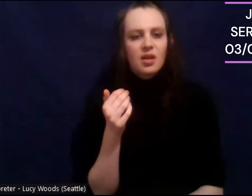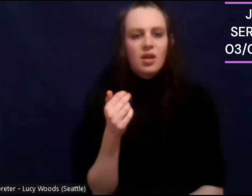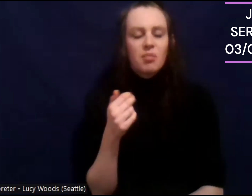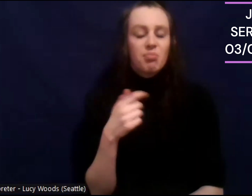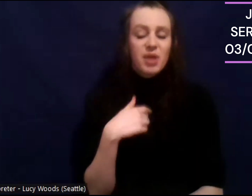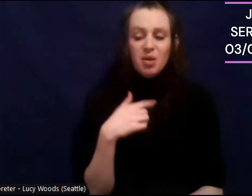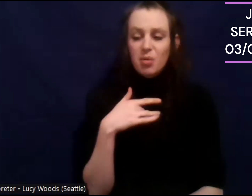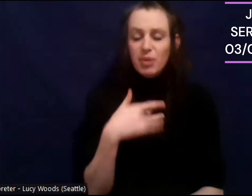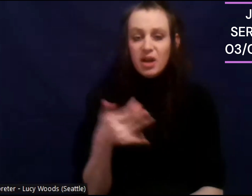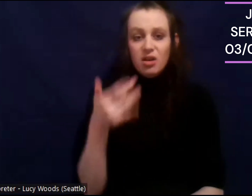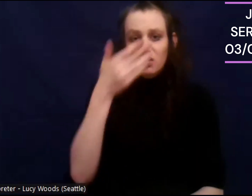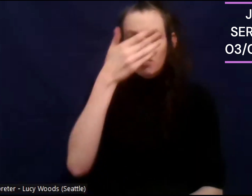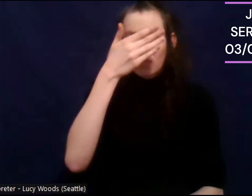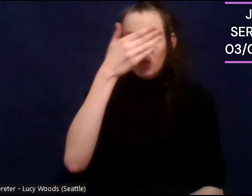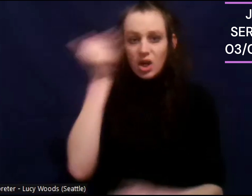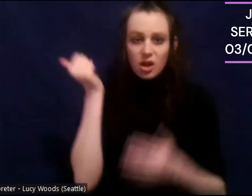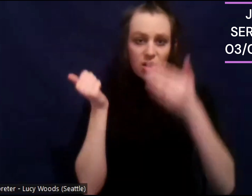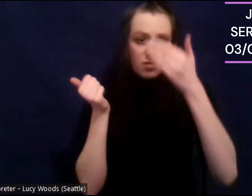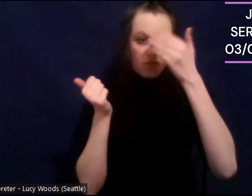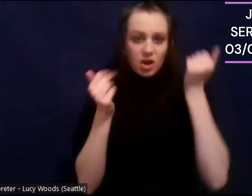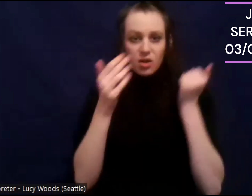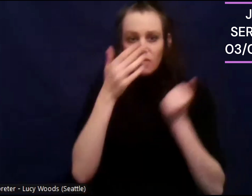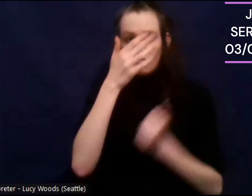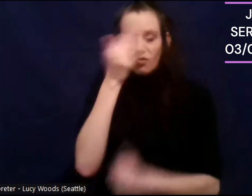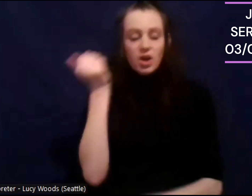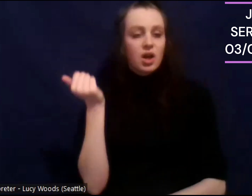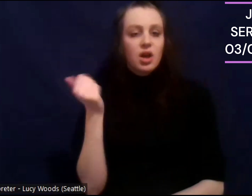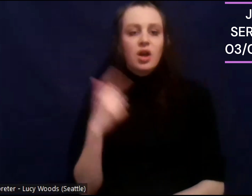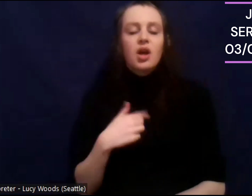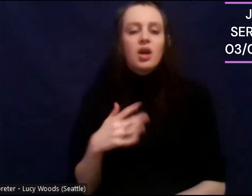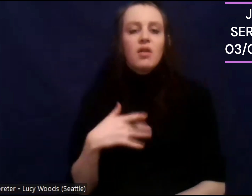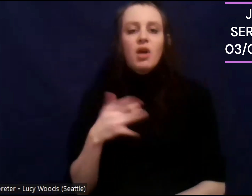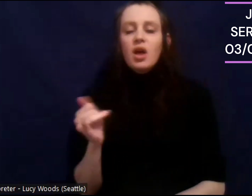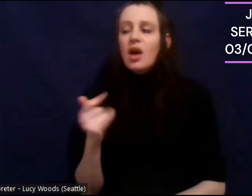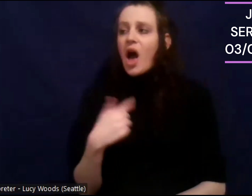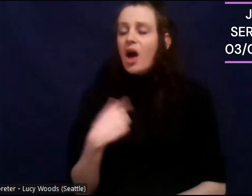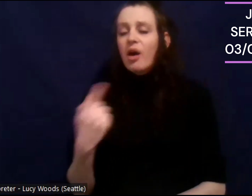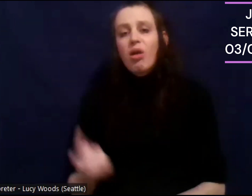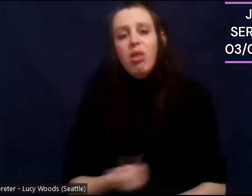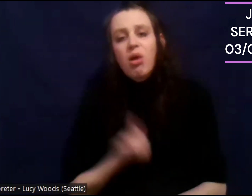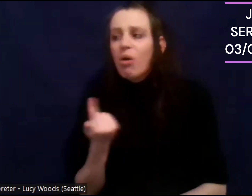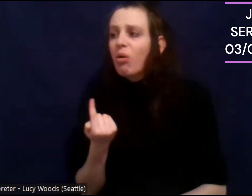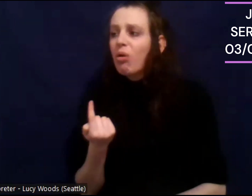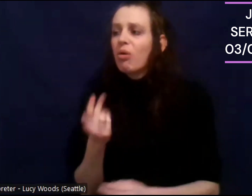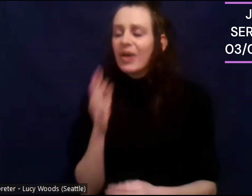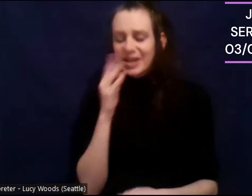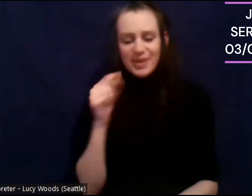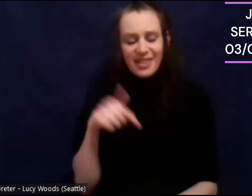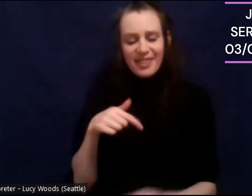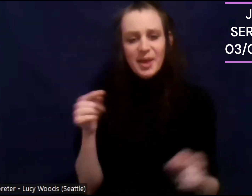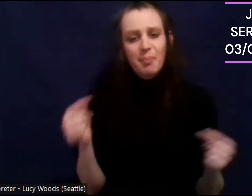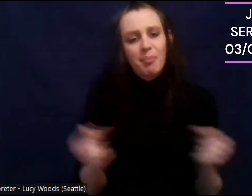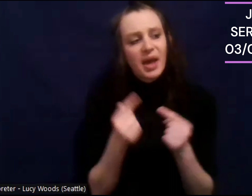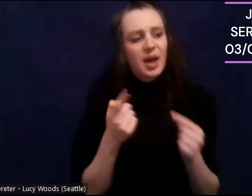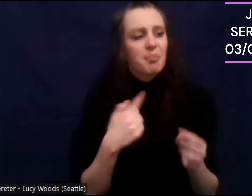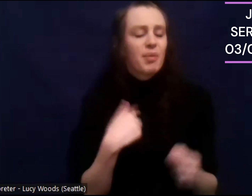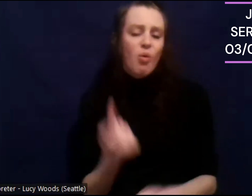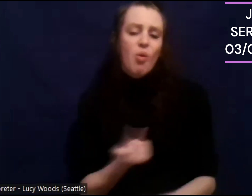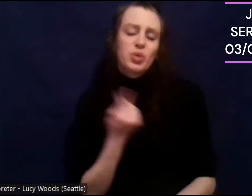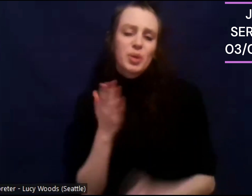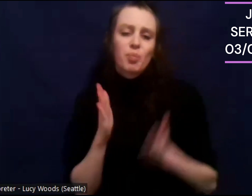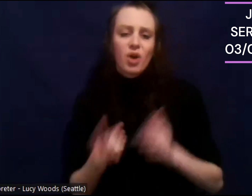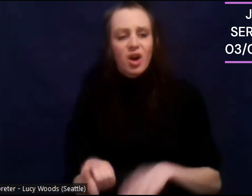where I feel like I'm the only one that feels this pain. I'm the only one that understands this or that. And I